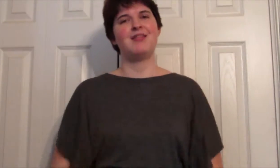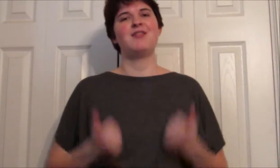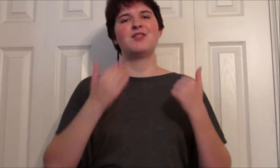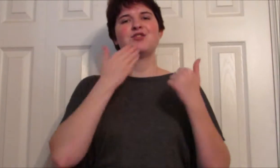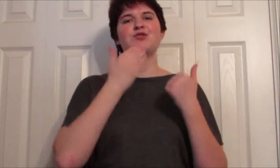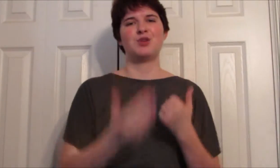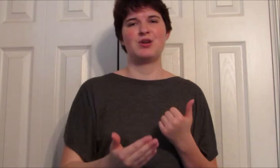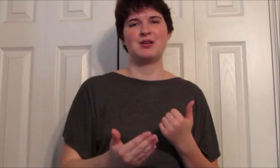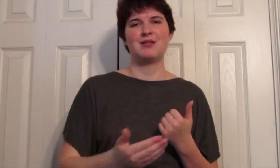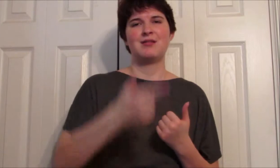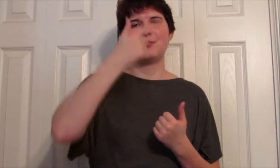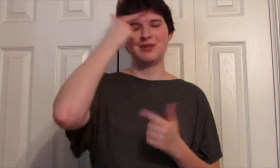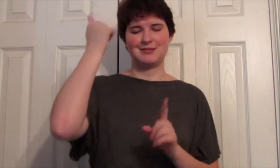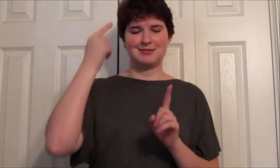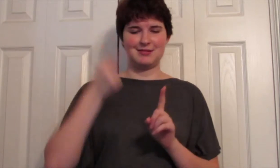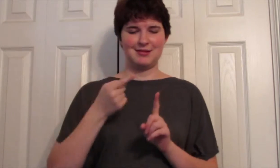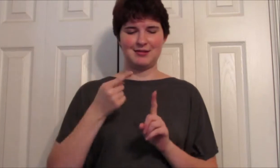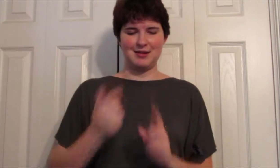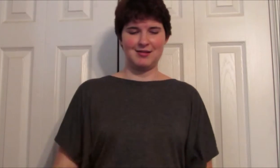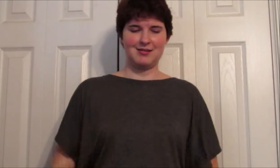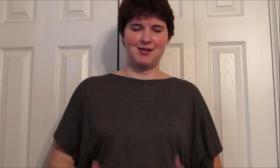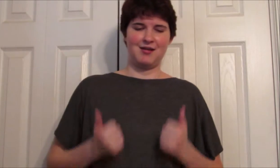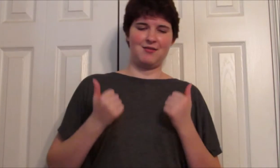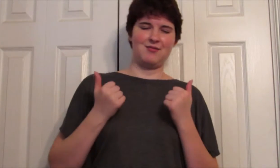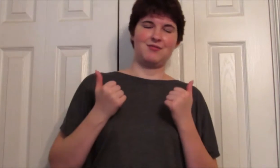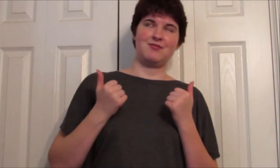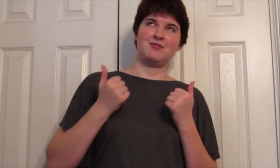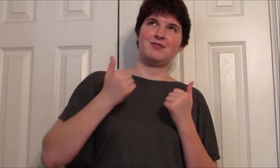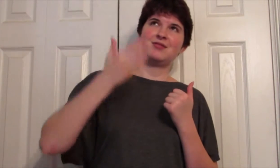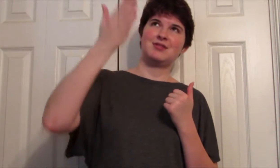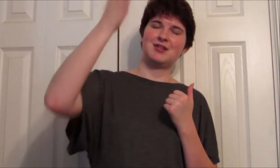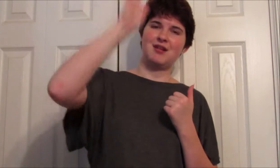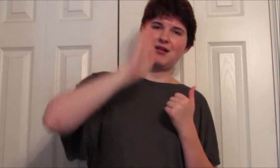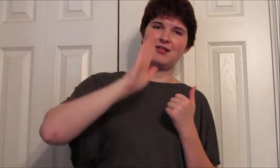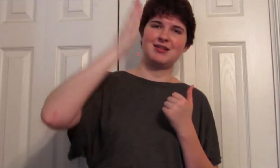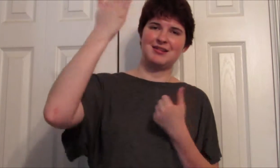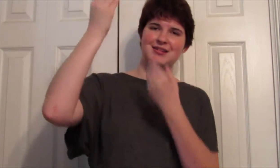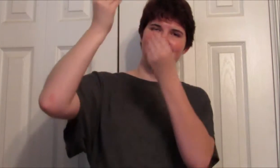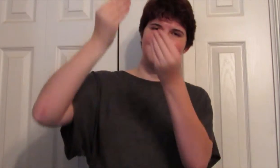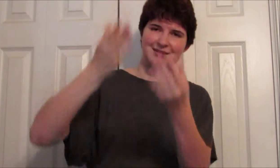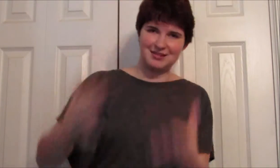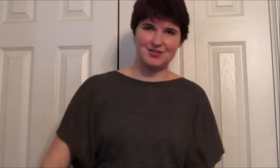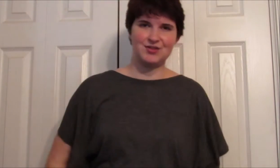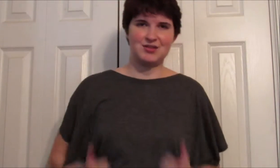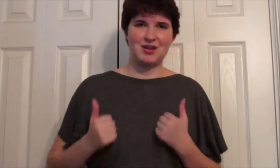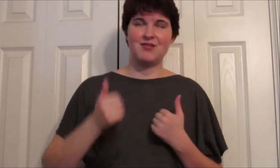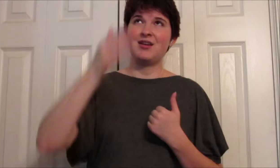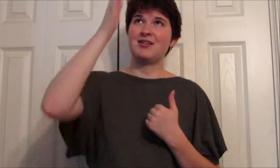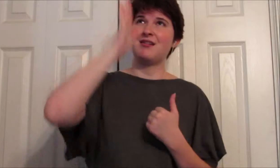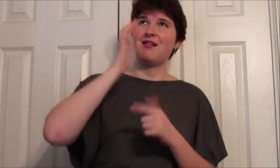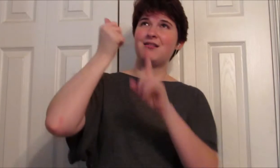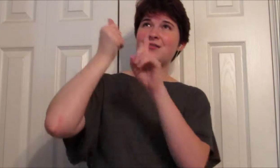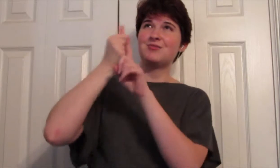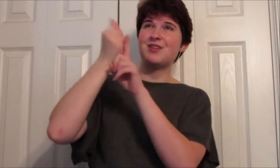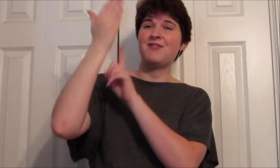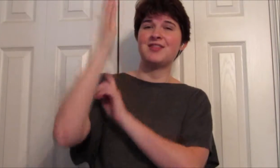because ultimately life belongs to God, and it comes from God, and God is good.